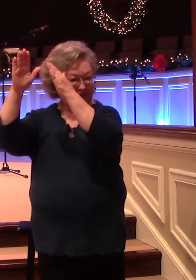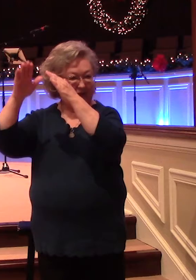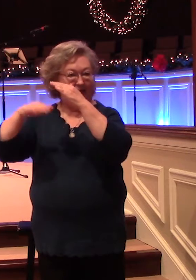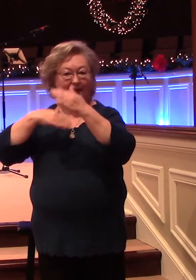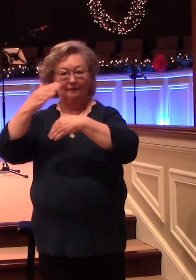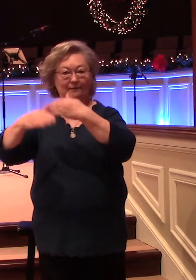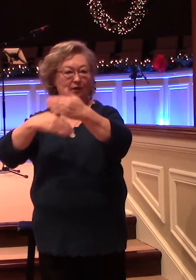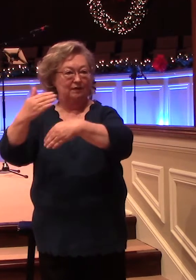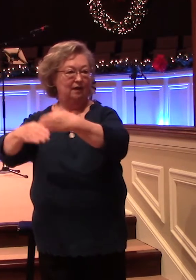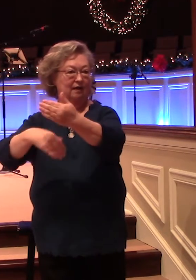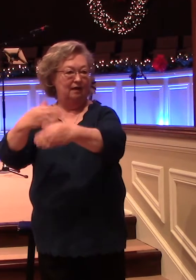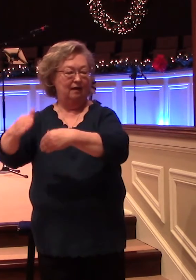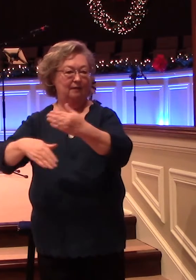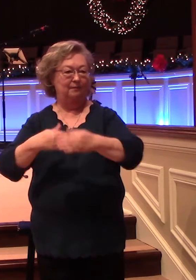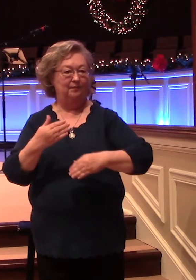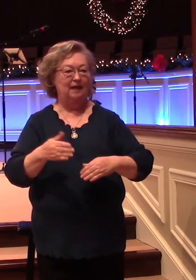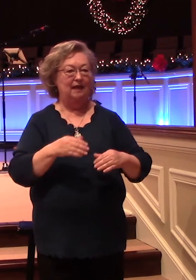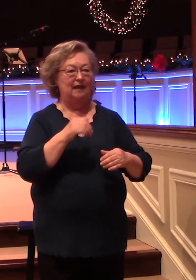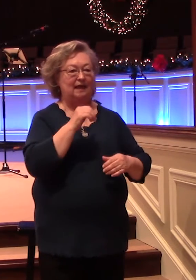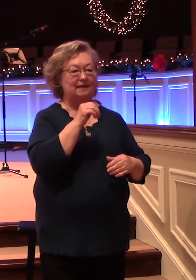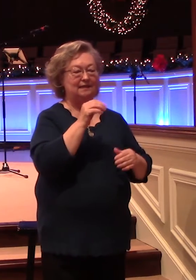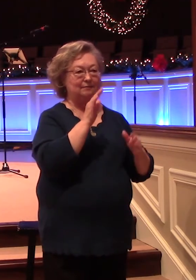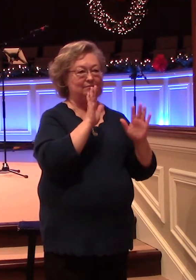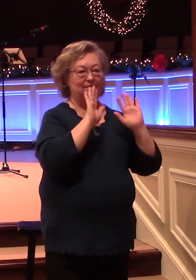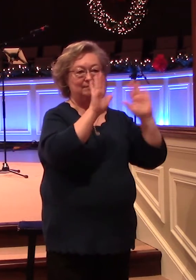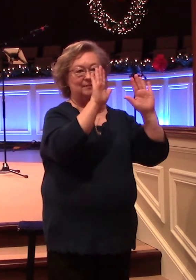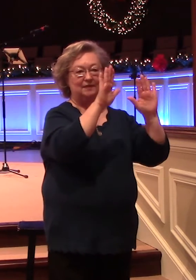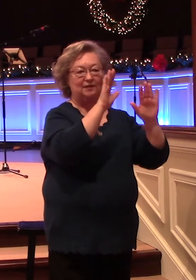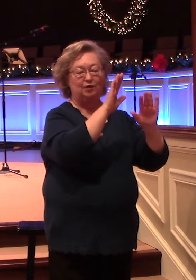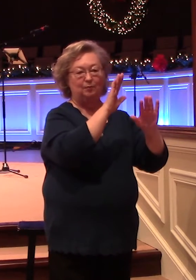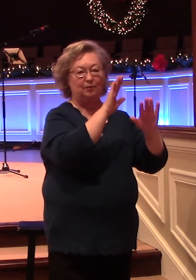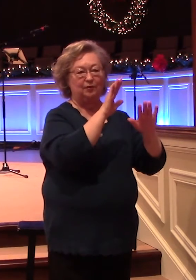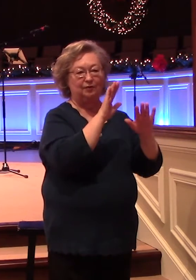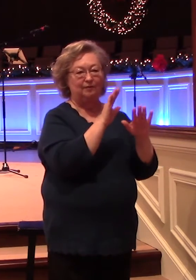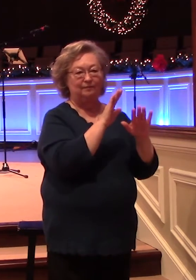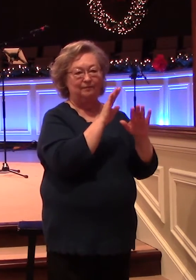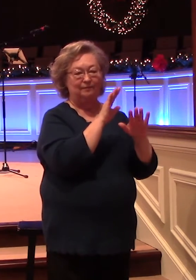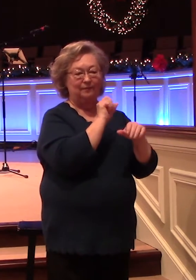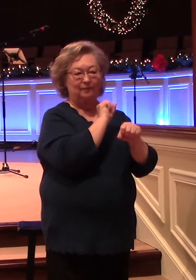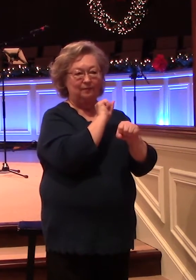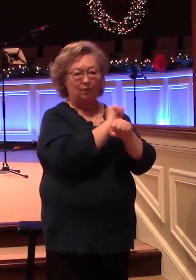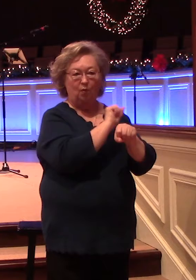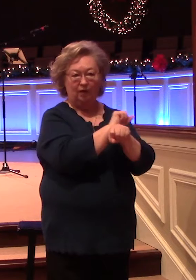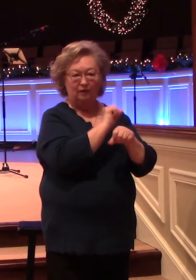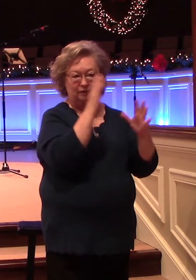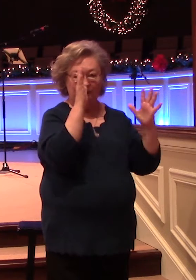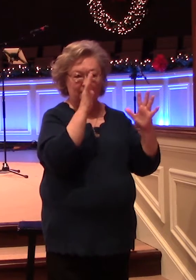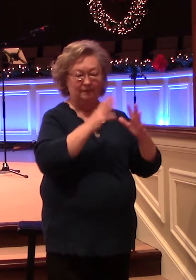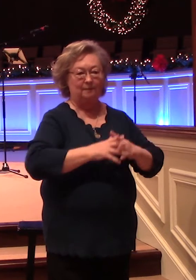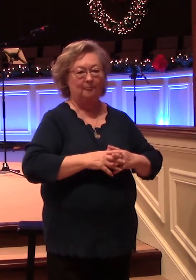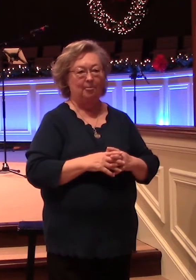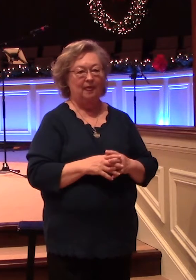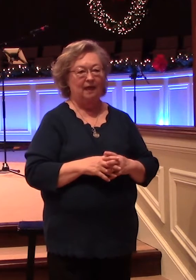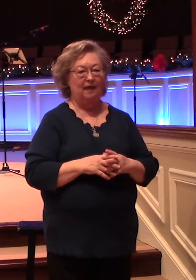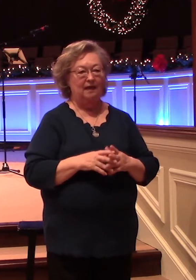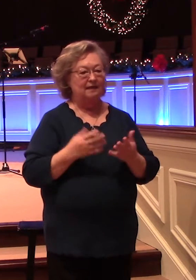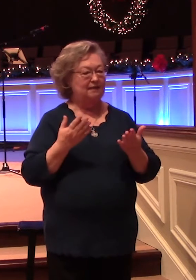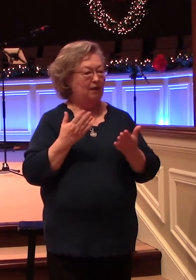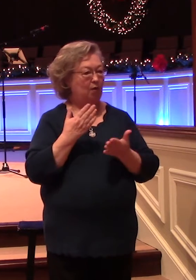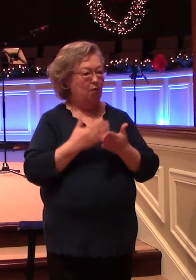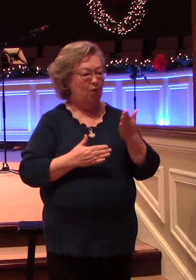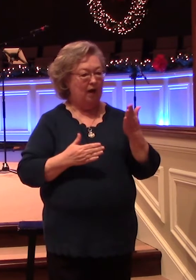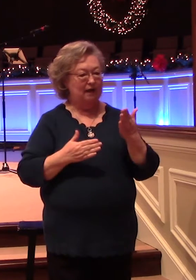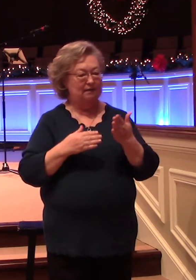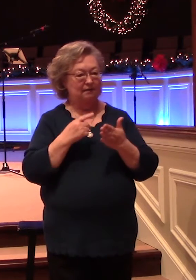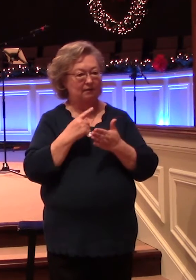It is supernatural. It's lavish. Chapter 3, verse 1. Behold, What manner of love the Father has given us. And the